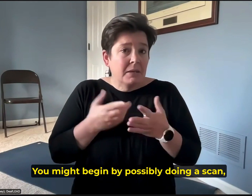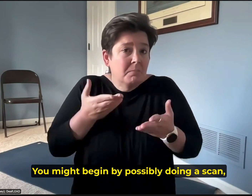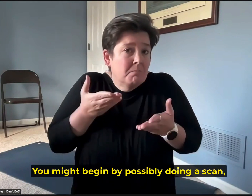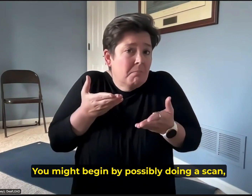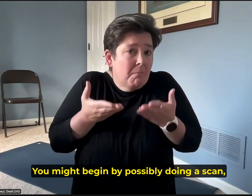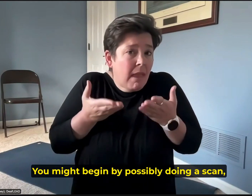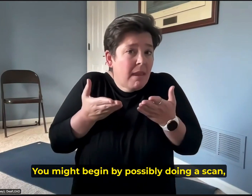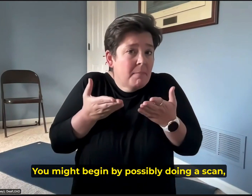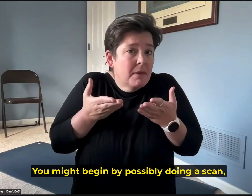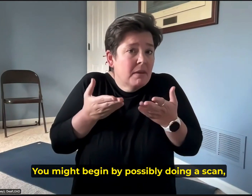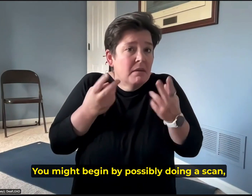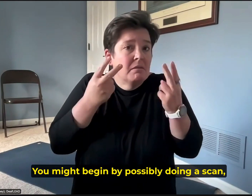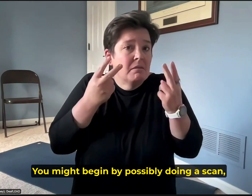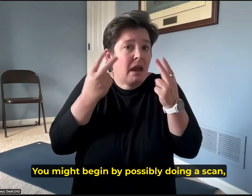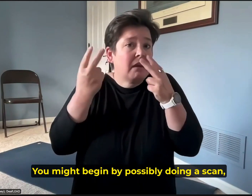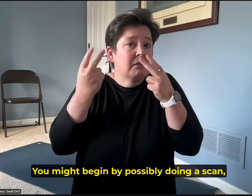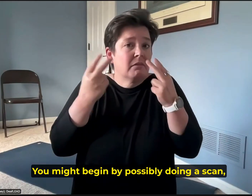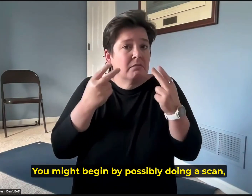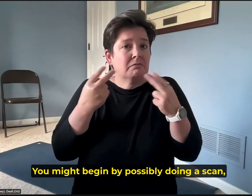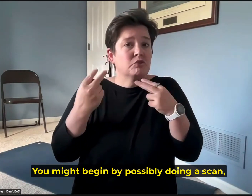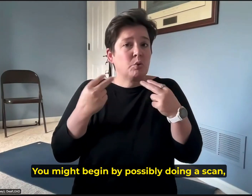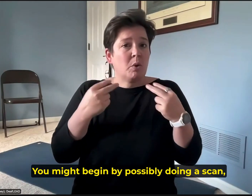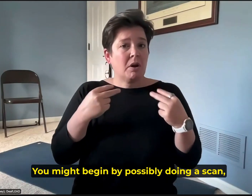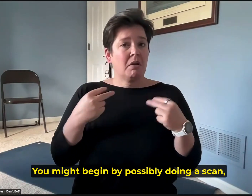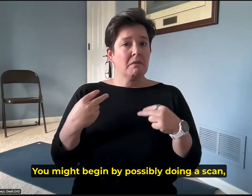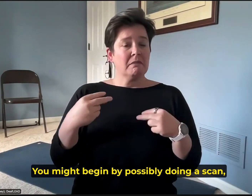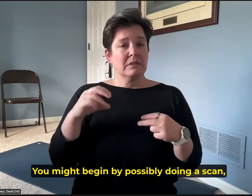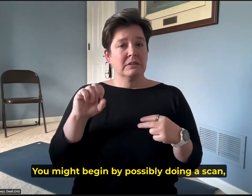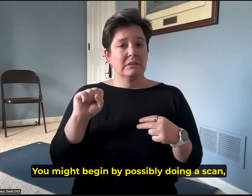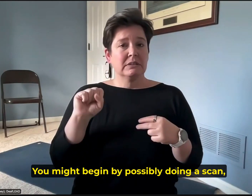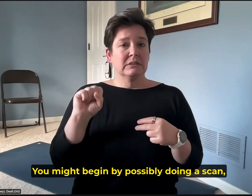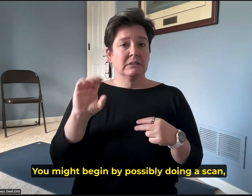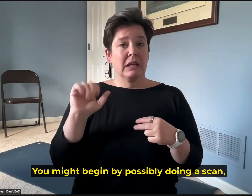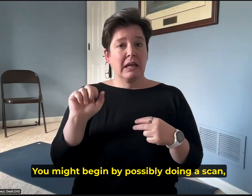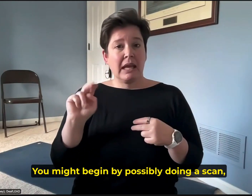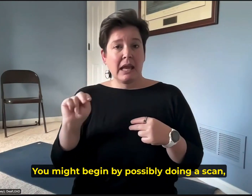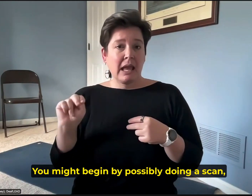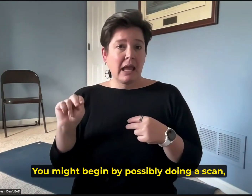You might begin by possibly doing a scan